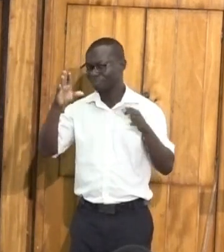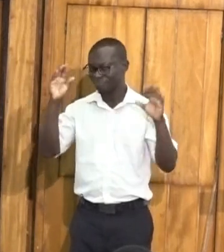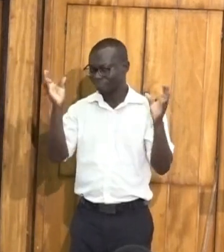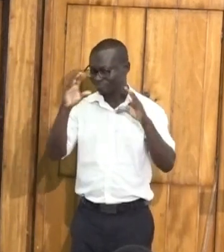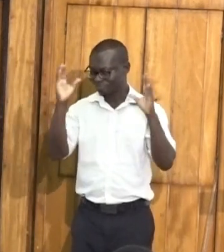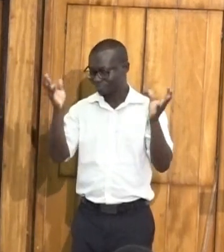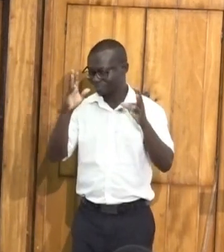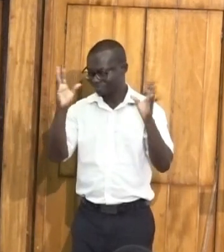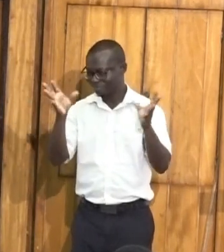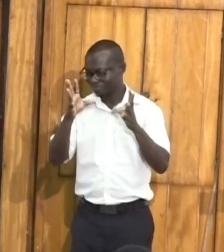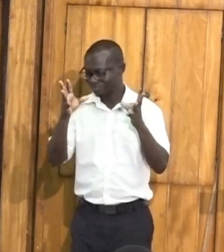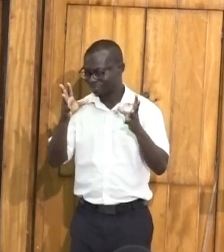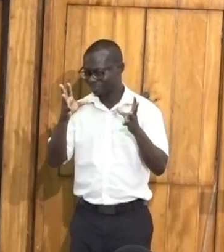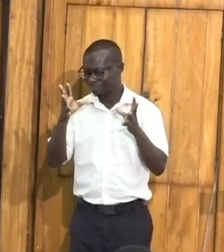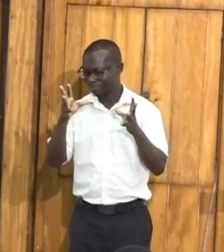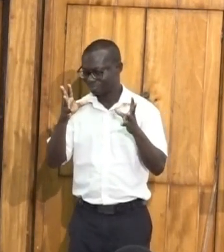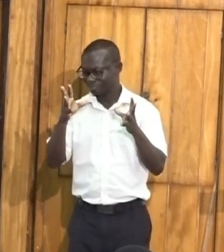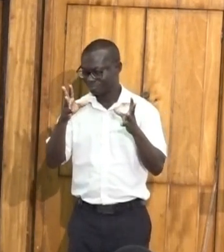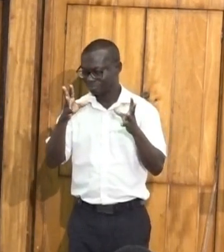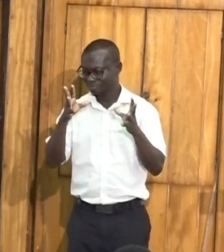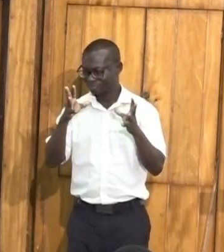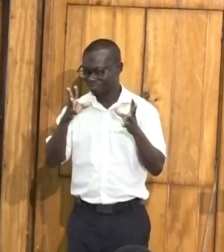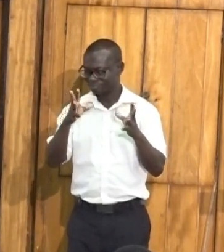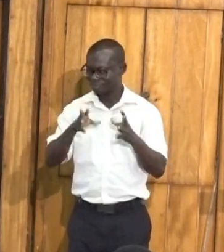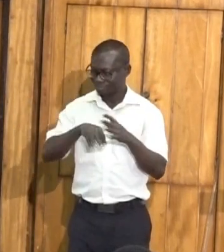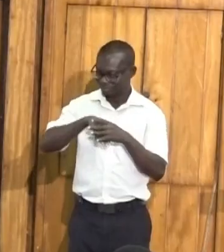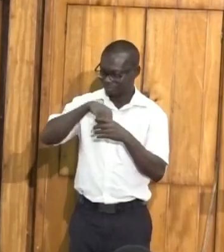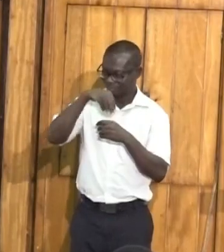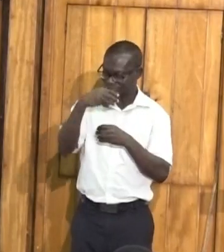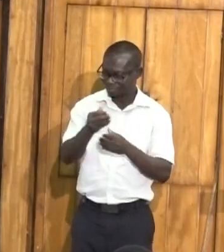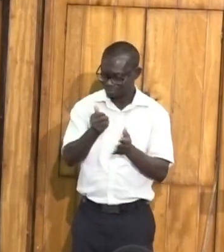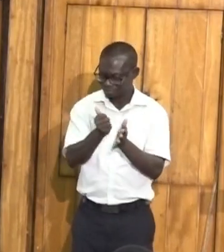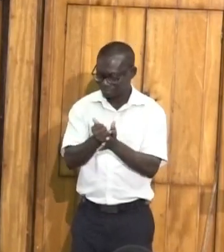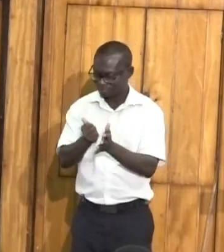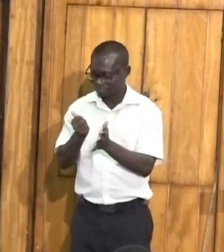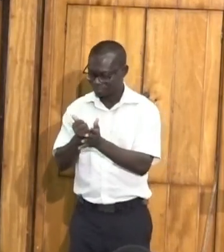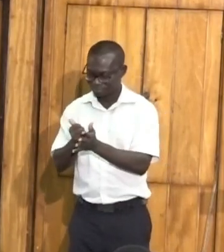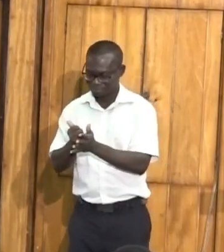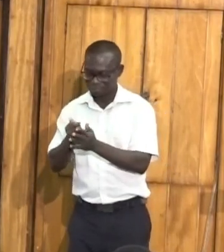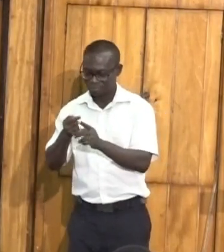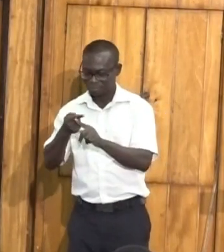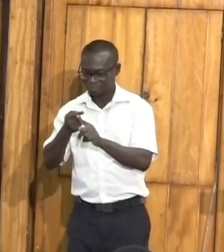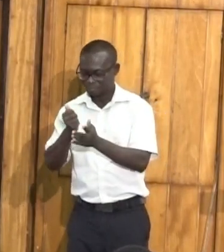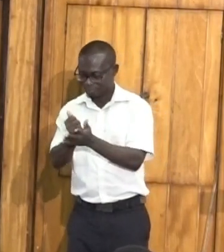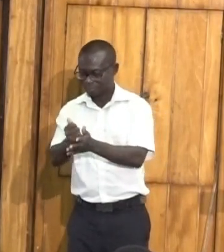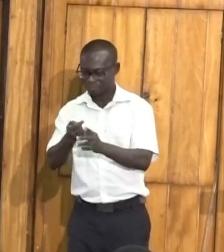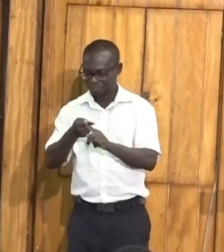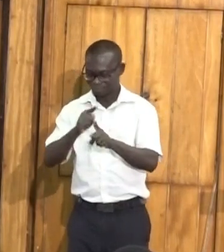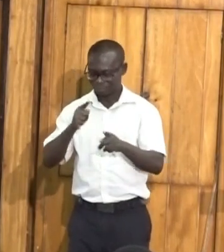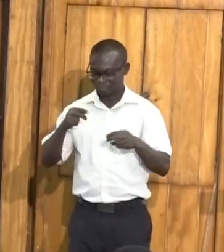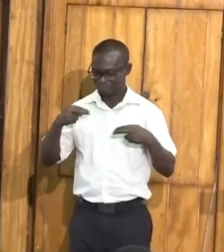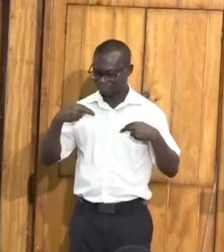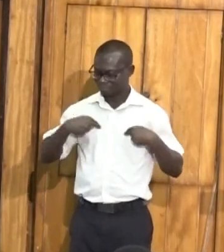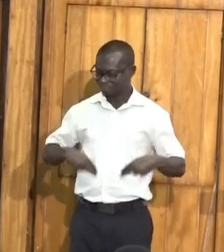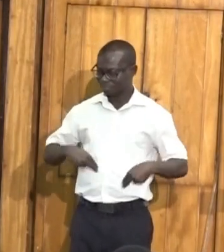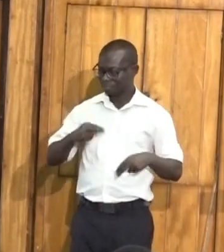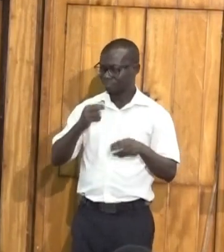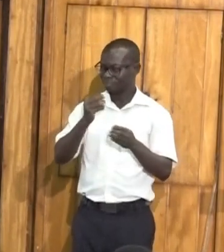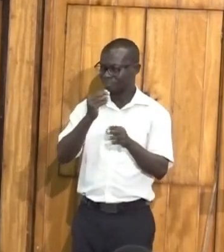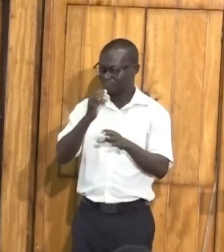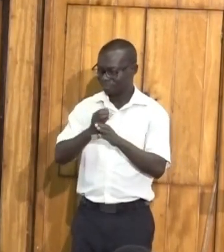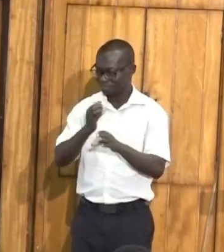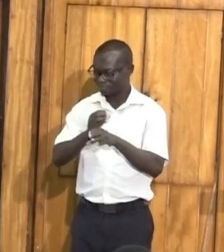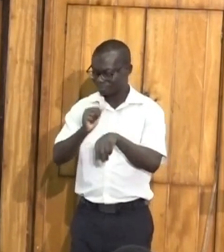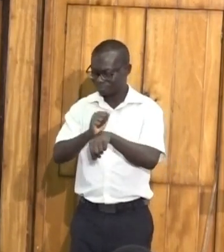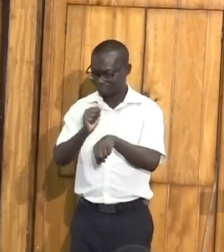seen that whilst guidelines are coming out for healthcare workers, we have a challenge in communities.